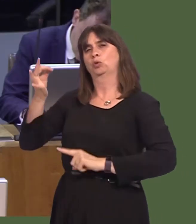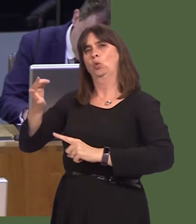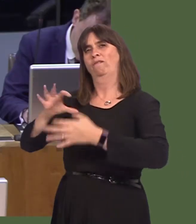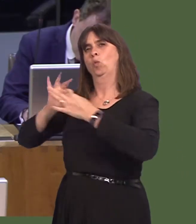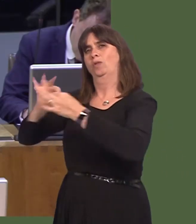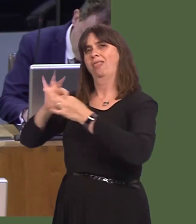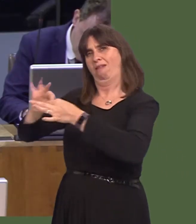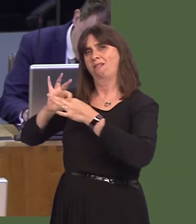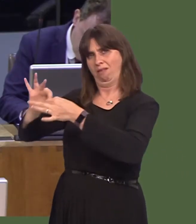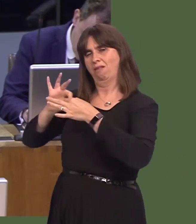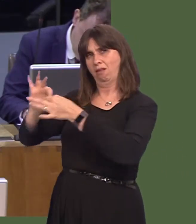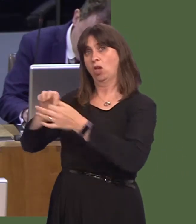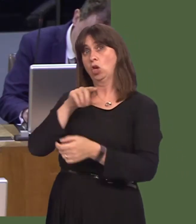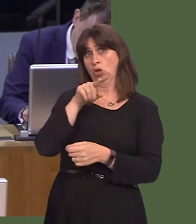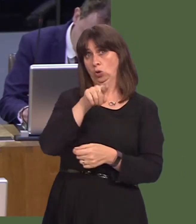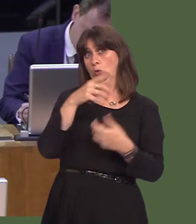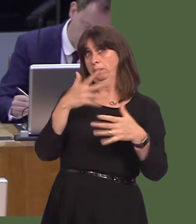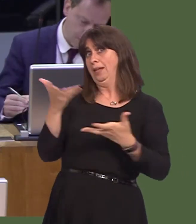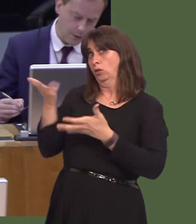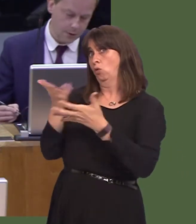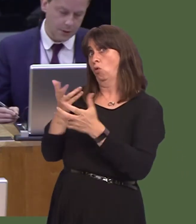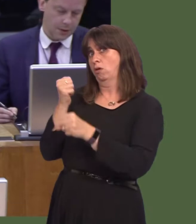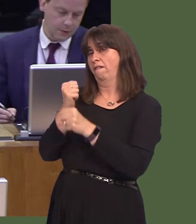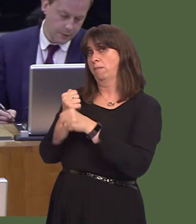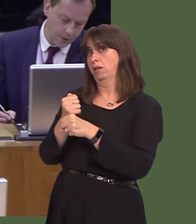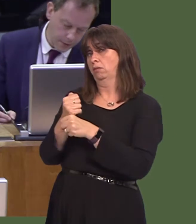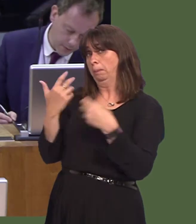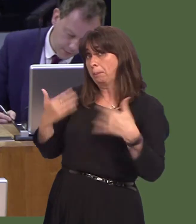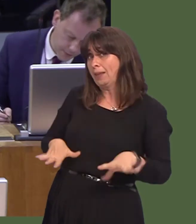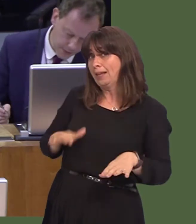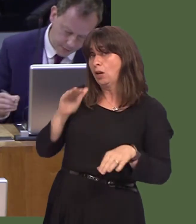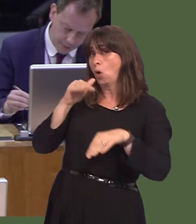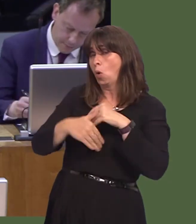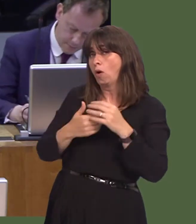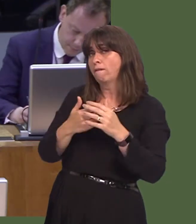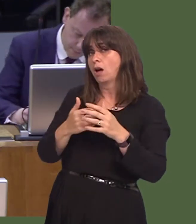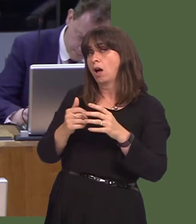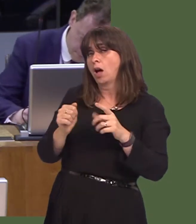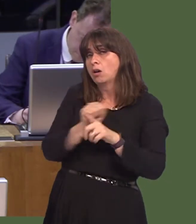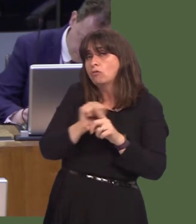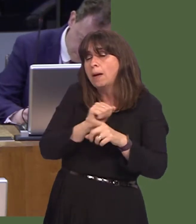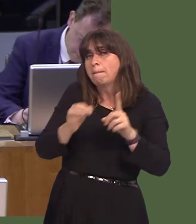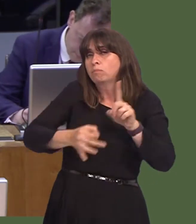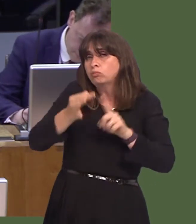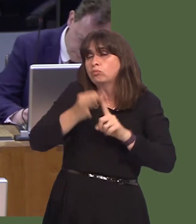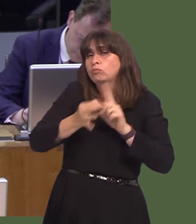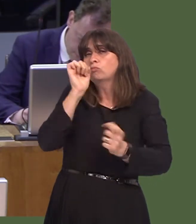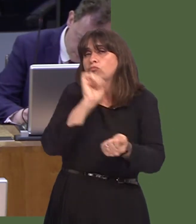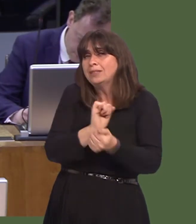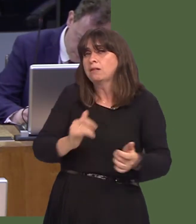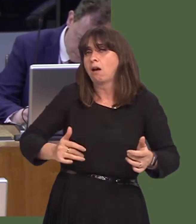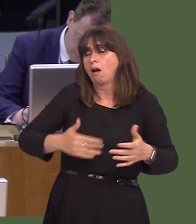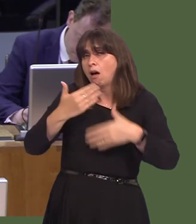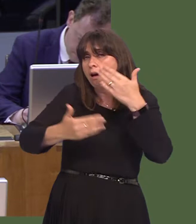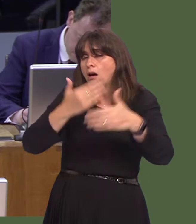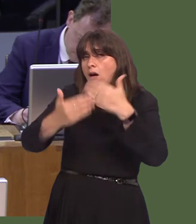what discussions have you had with the UK Government about improving access to rehabilitation services in Welsh prison and